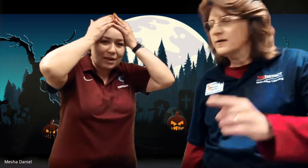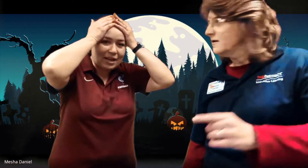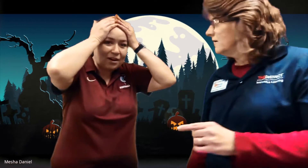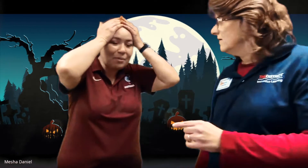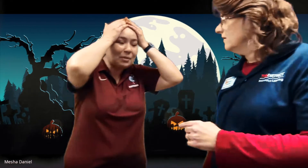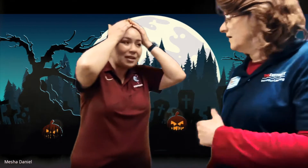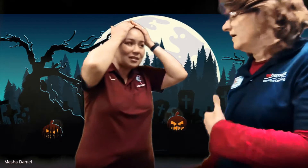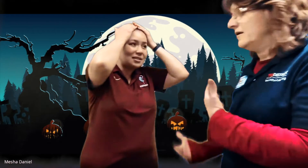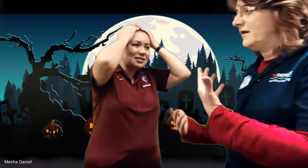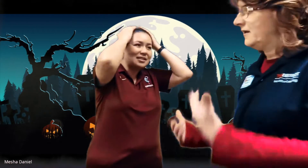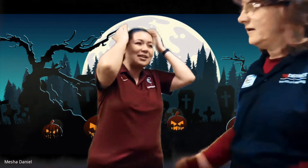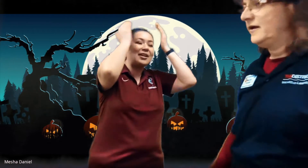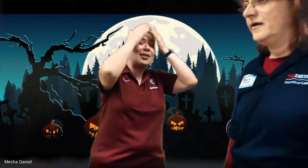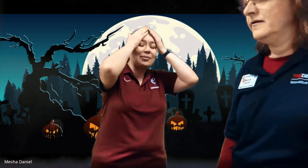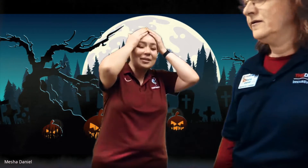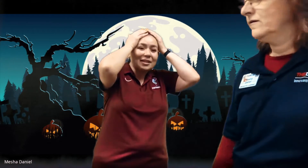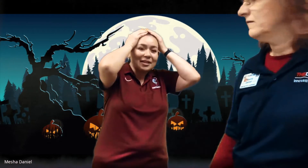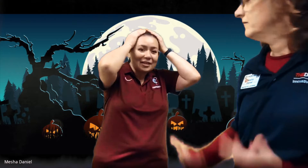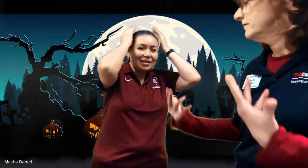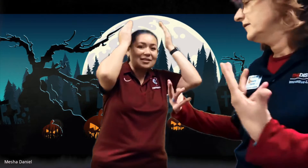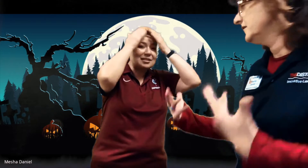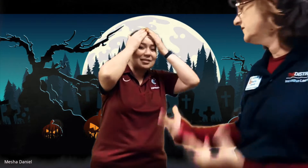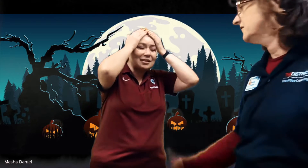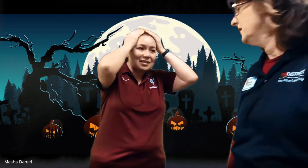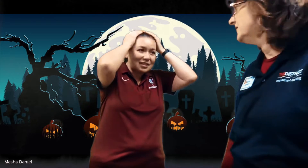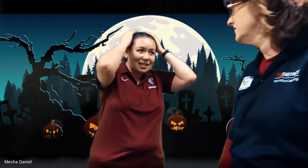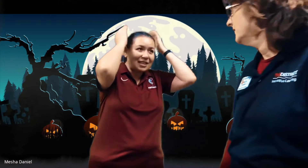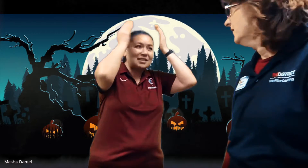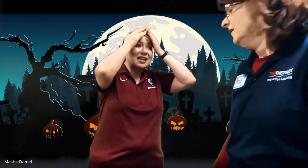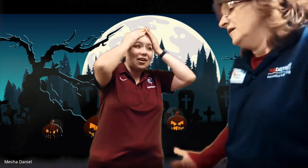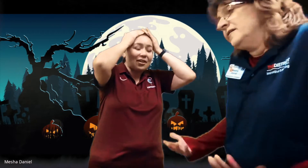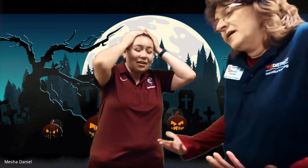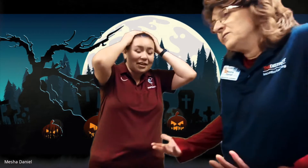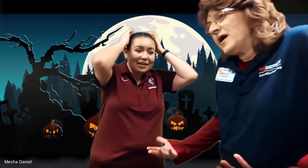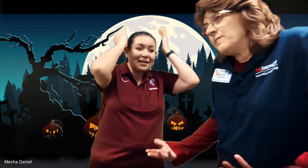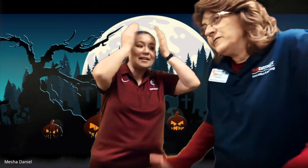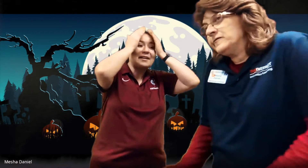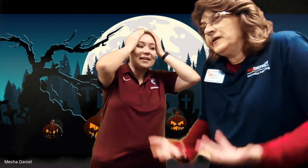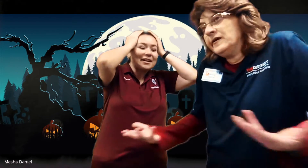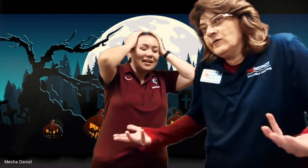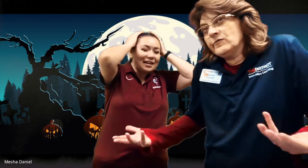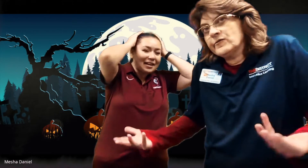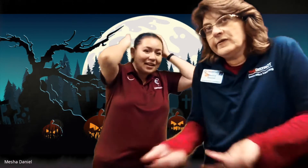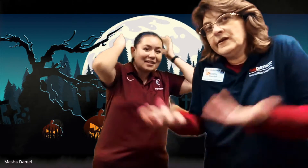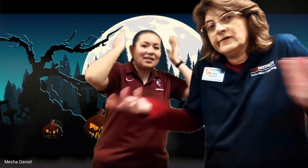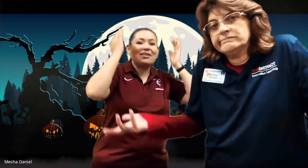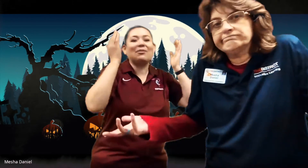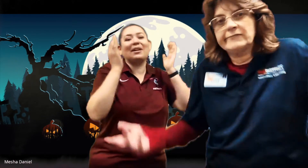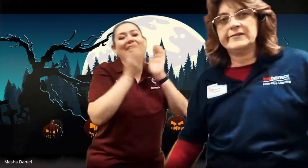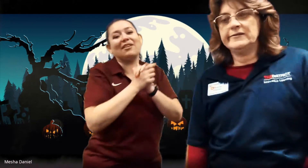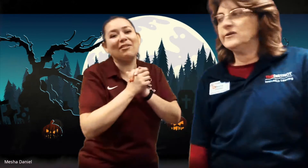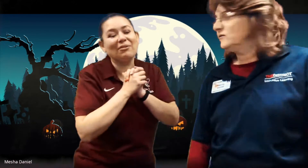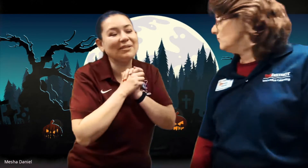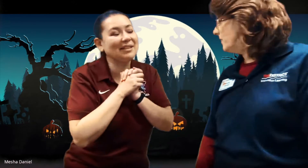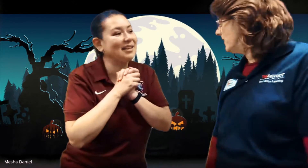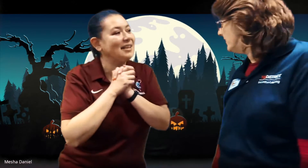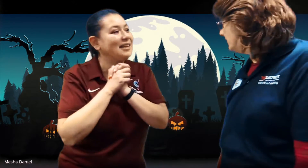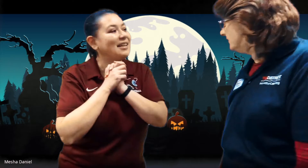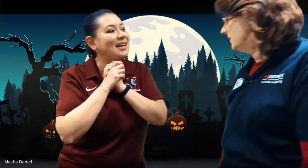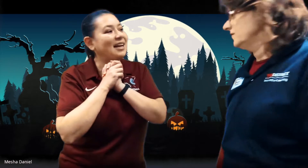hair. You know. It's there. That's what happens when you get older, I know. You can do about it. Yeah,